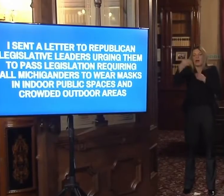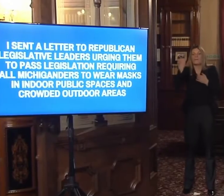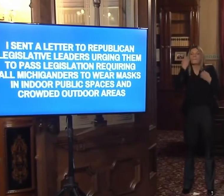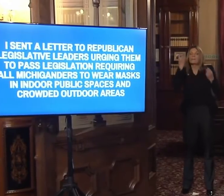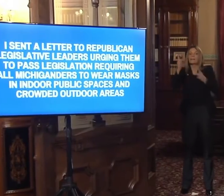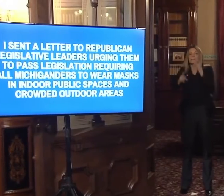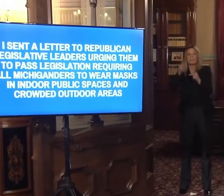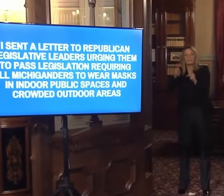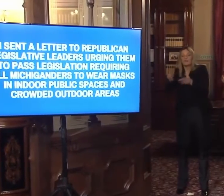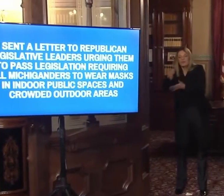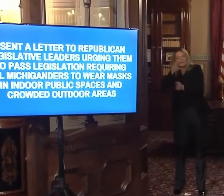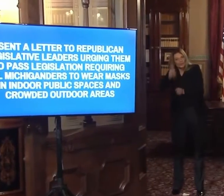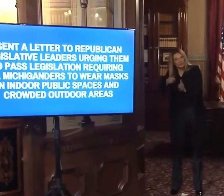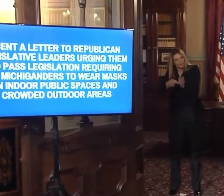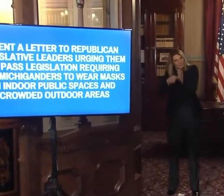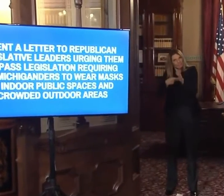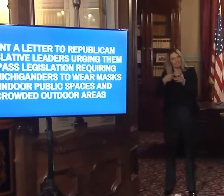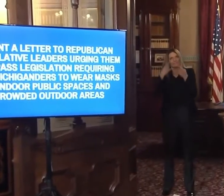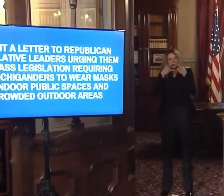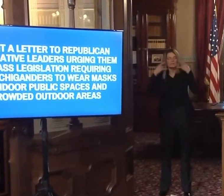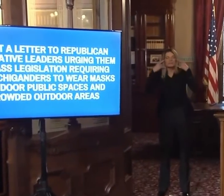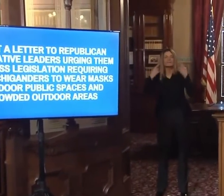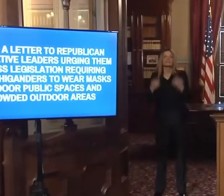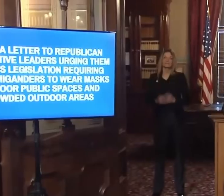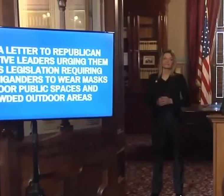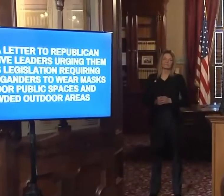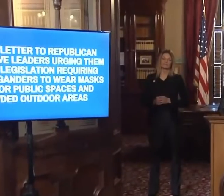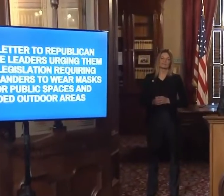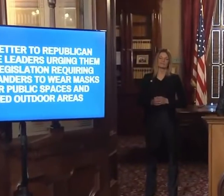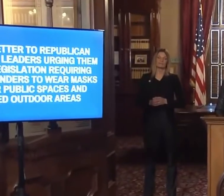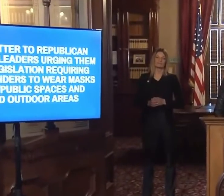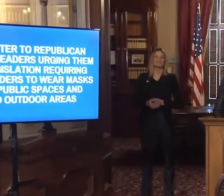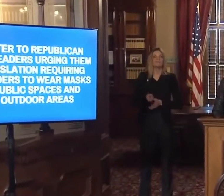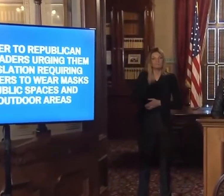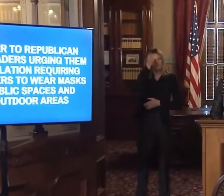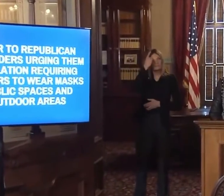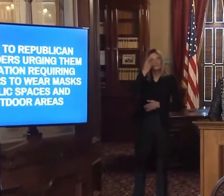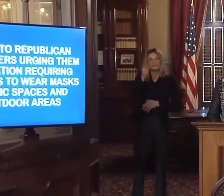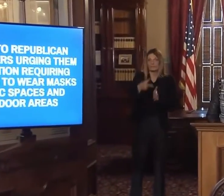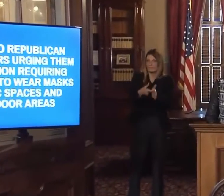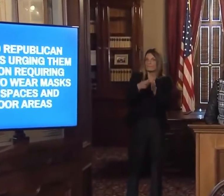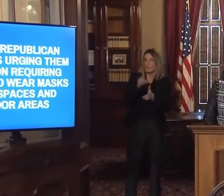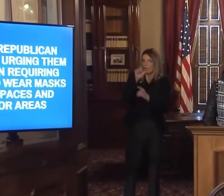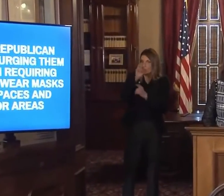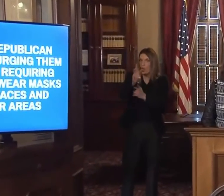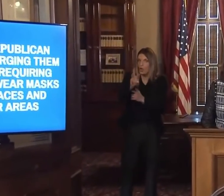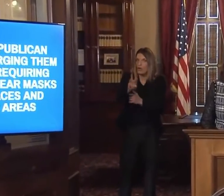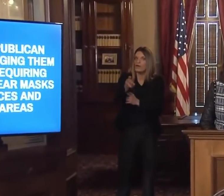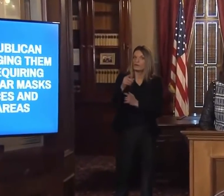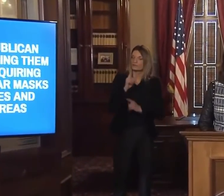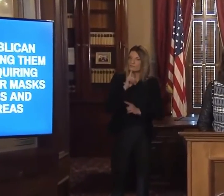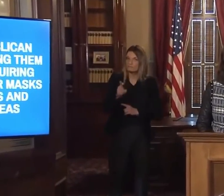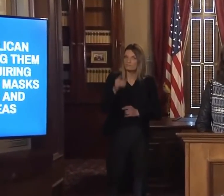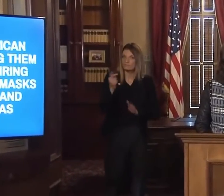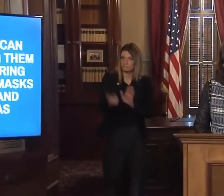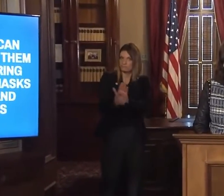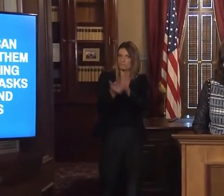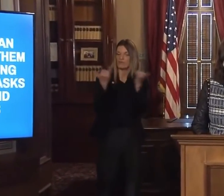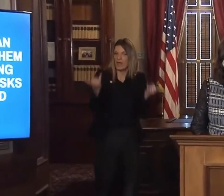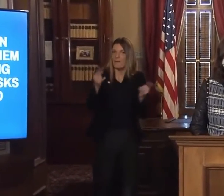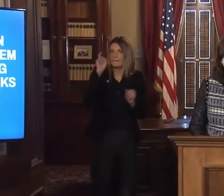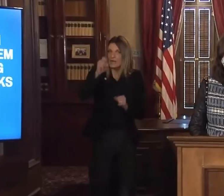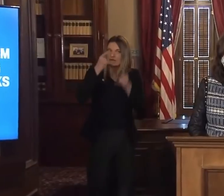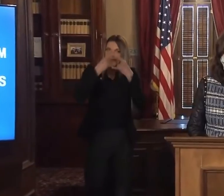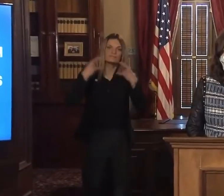want to be clear, this is the law under epidemic orders, but we do think that it would be helpful to our